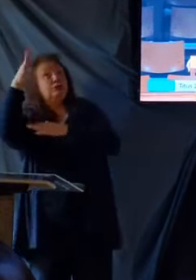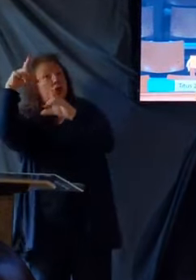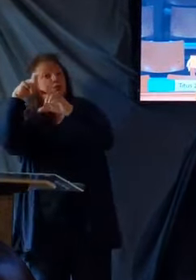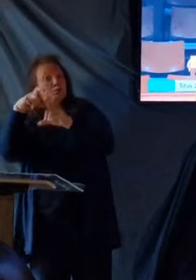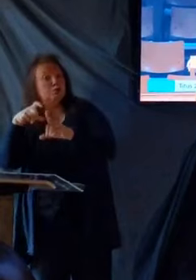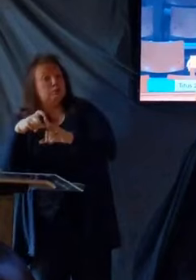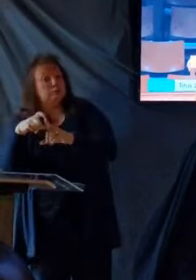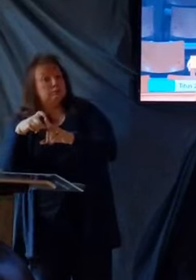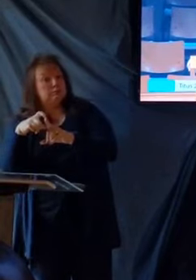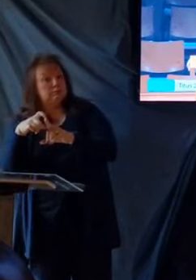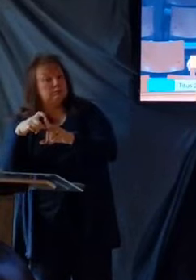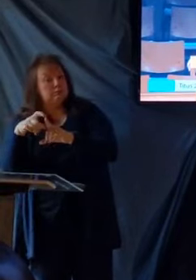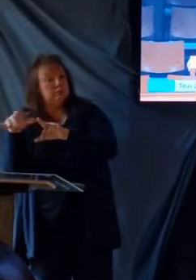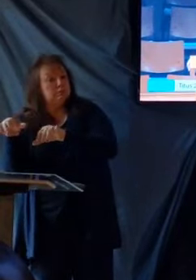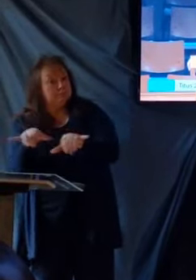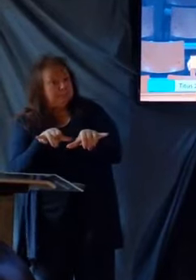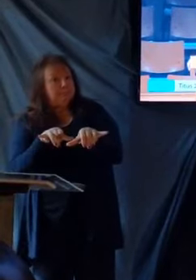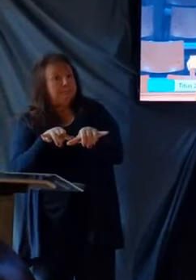God.